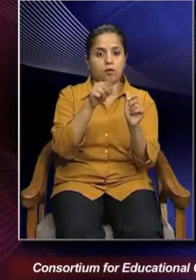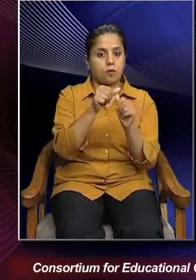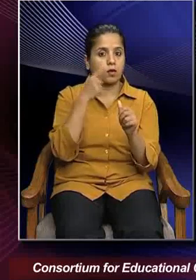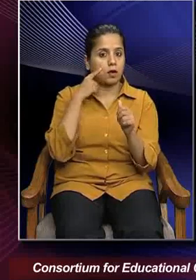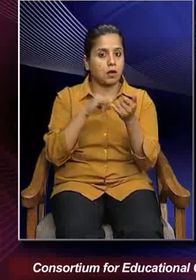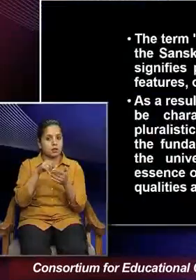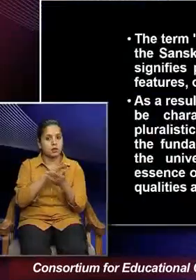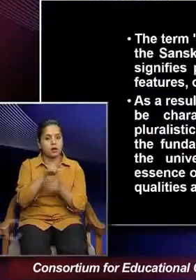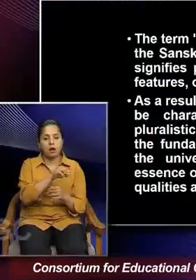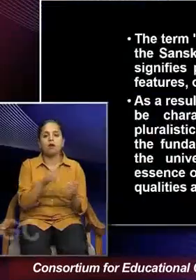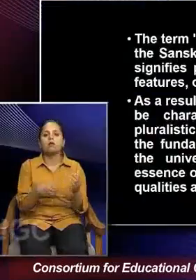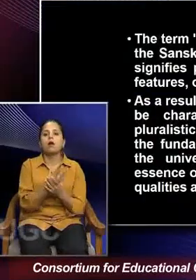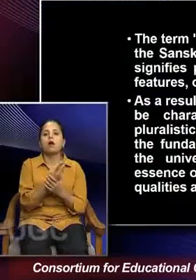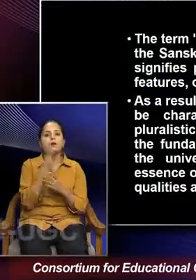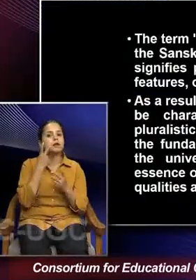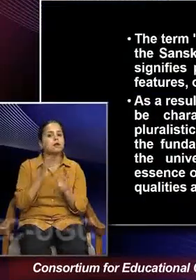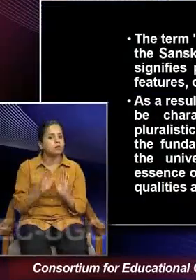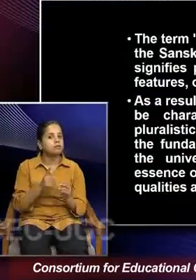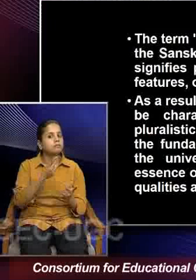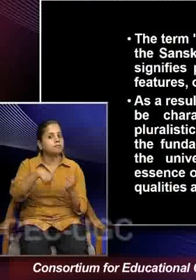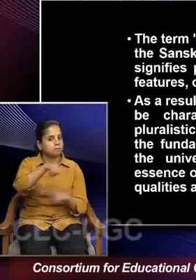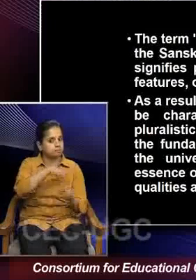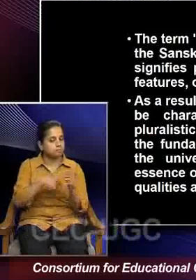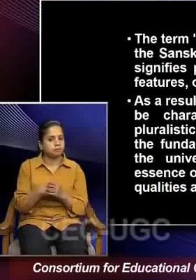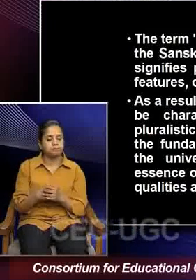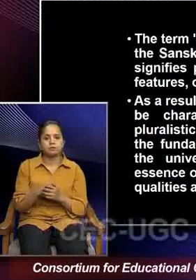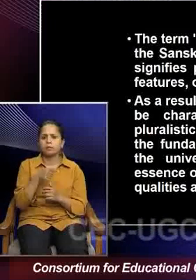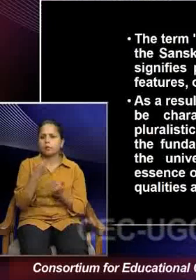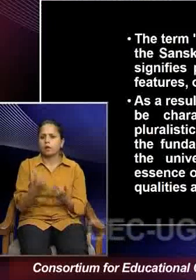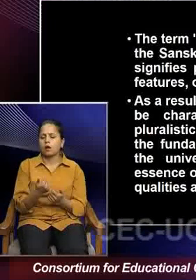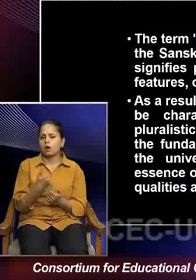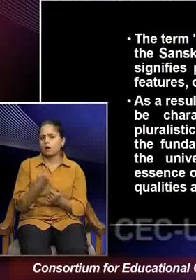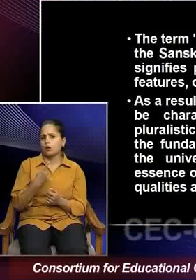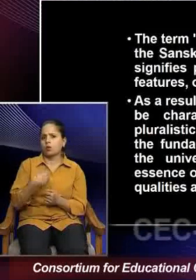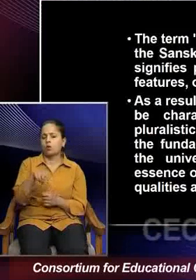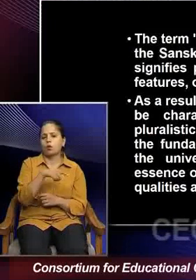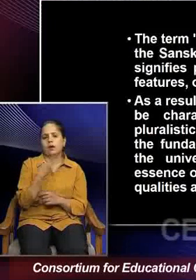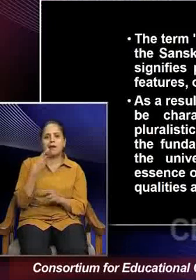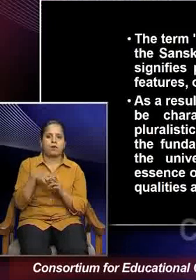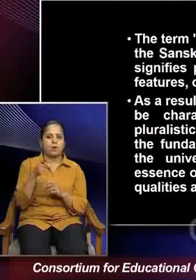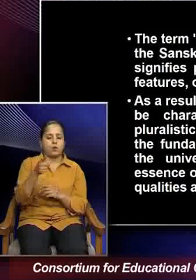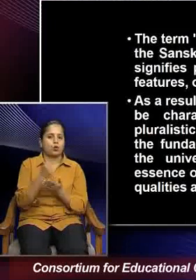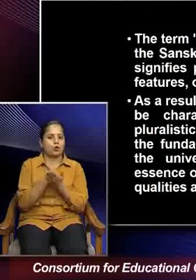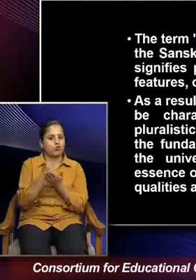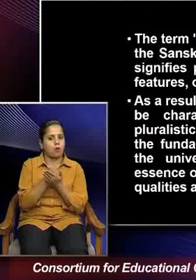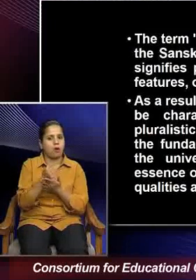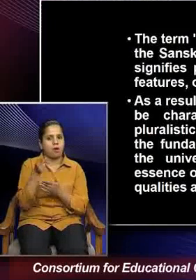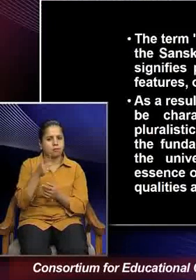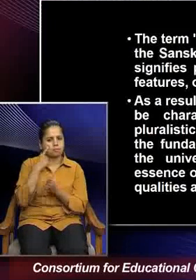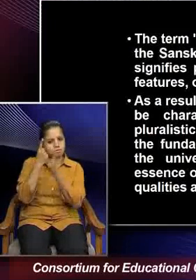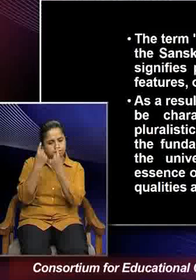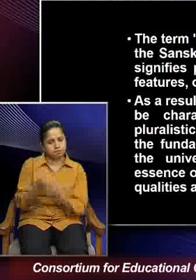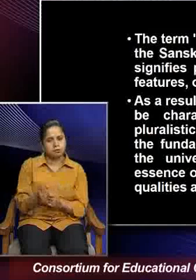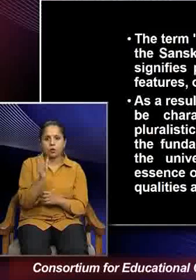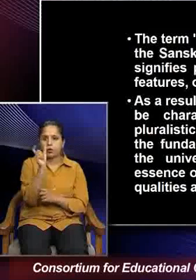has originated. So what do we really, if you try to interrogate the